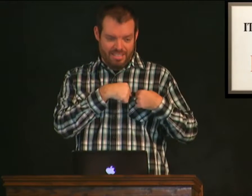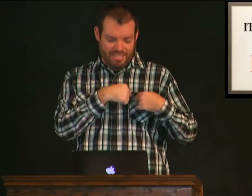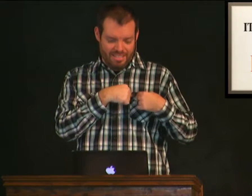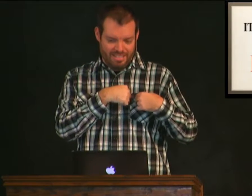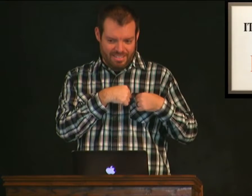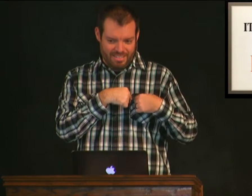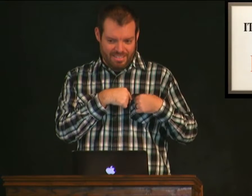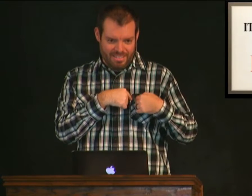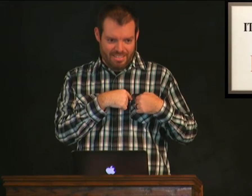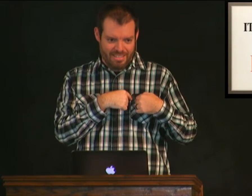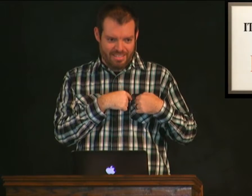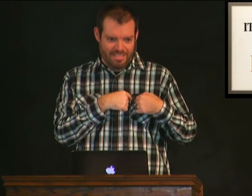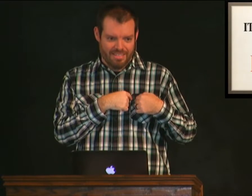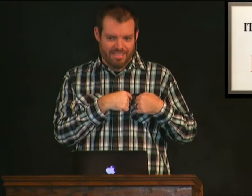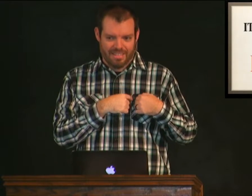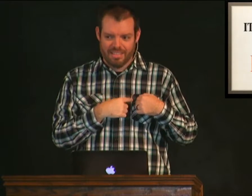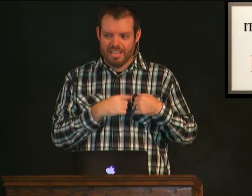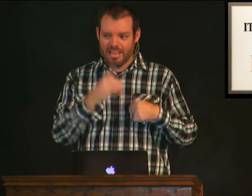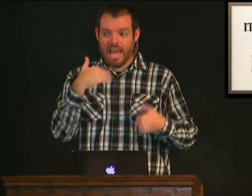Spirit